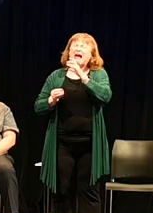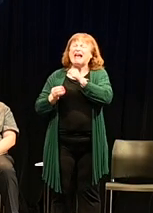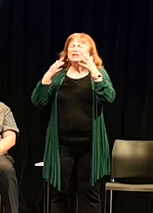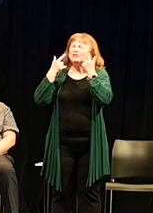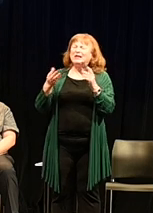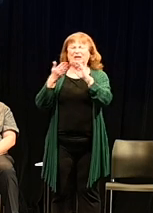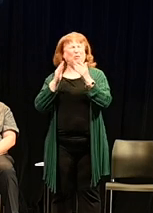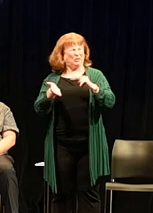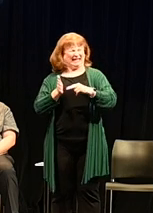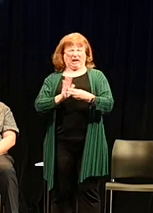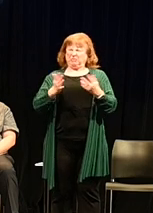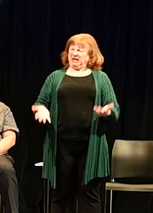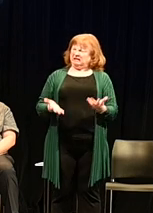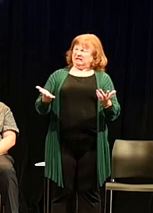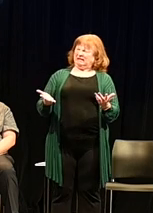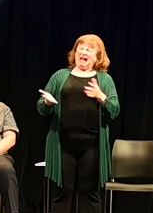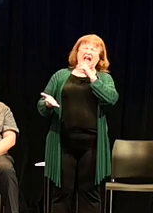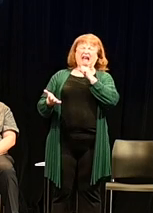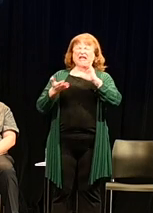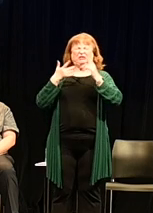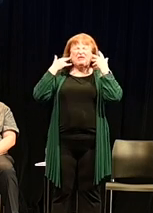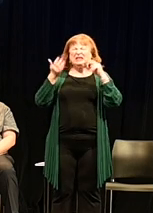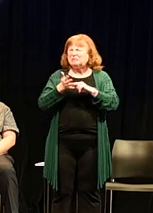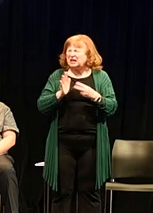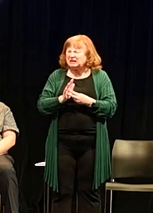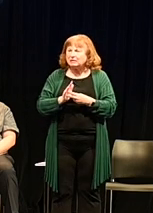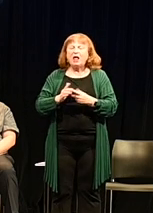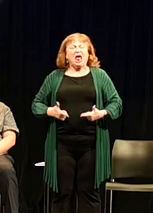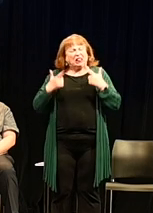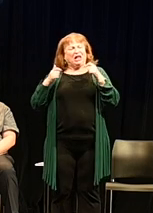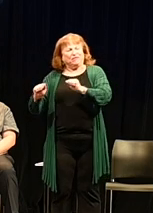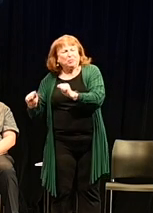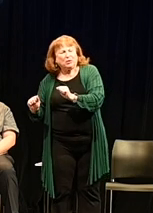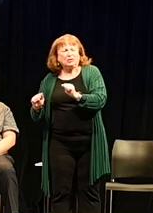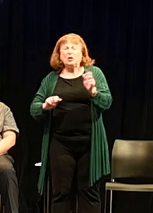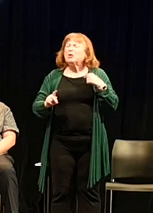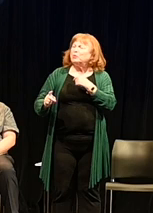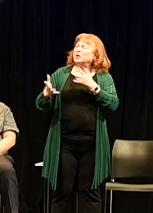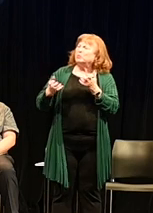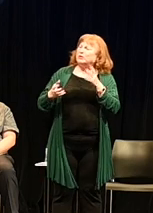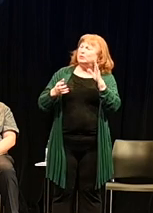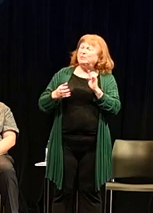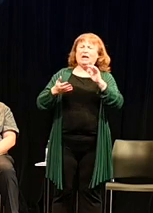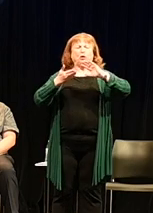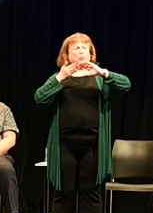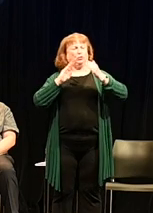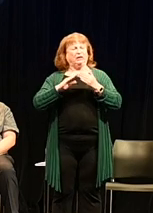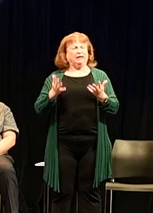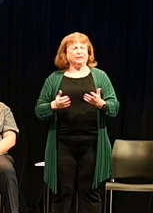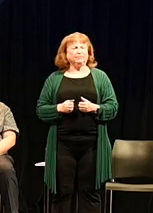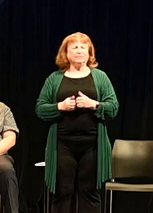community. And what does that even mean? What does age-friendly even mean? It means livable. It means we want to be a community